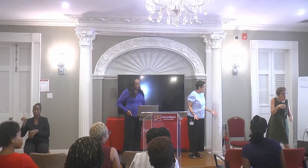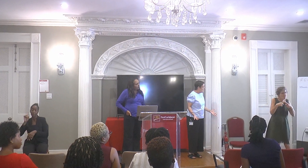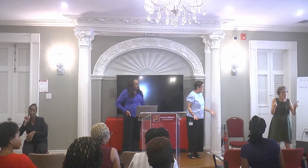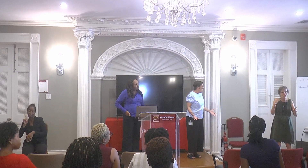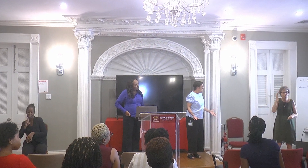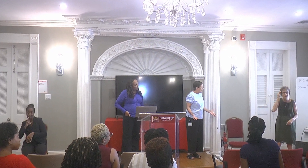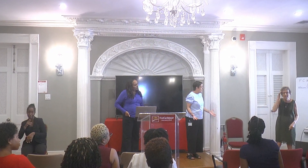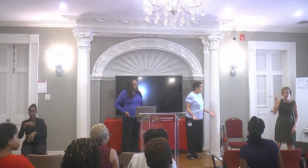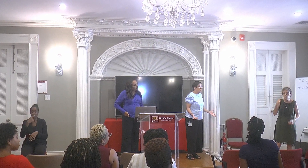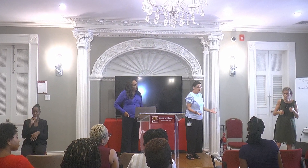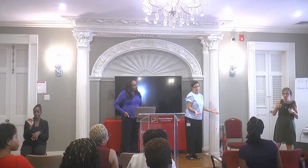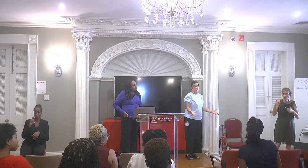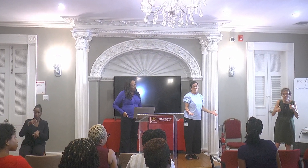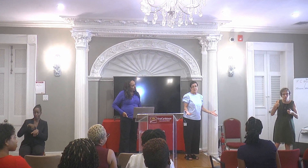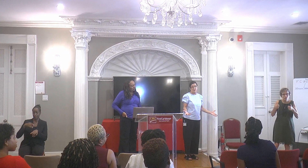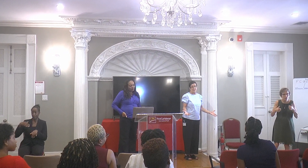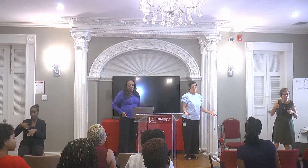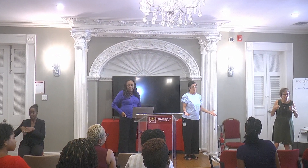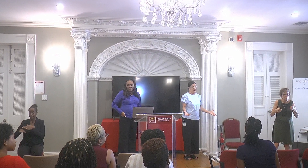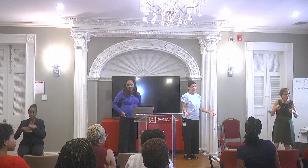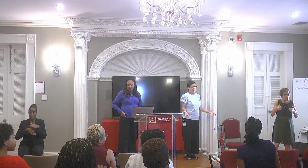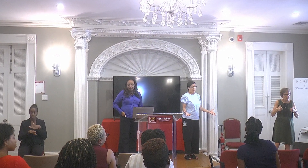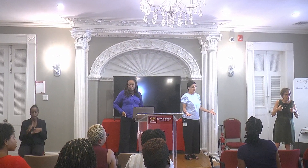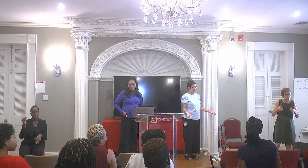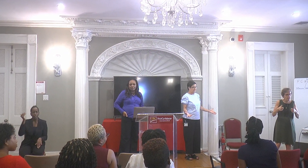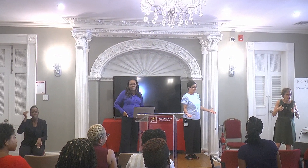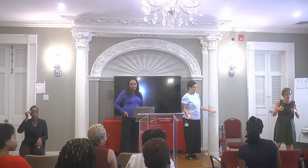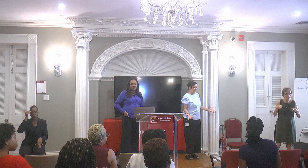brain? Or do you think they have a different brain?